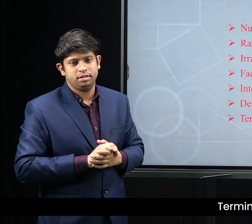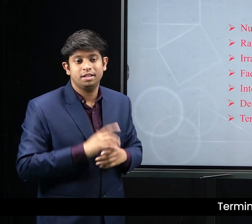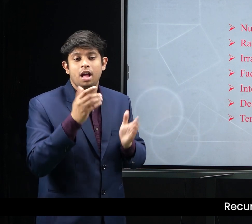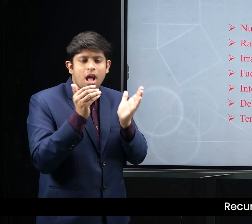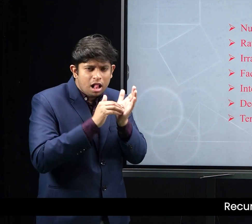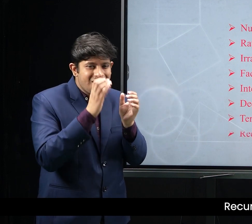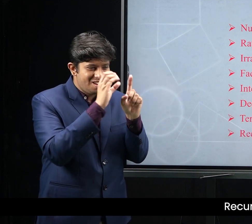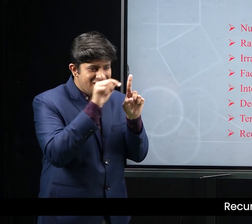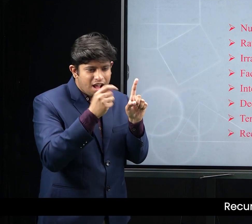recurring,